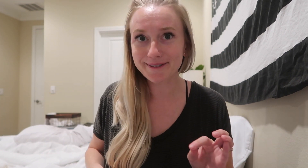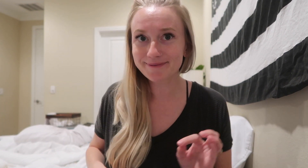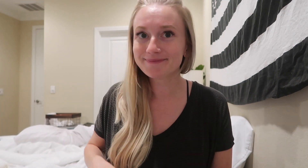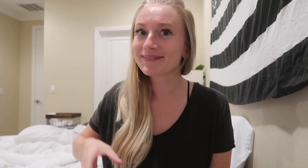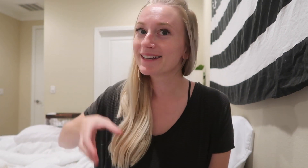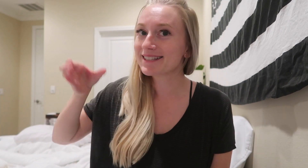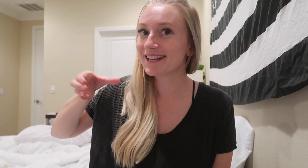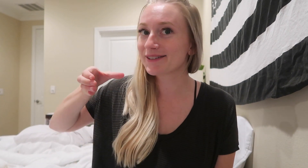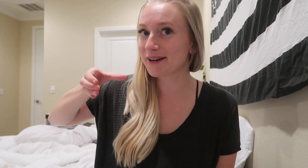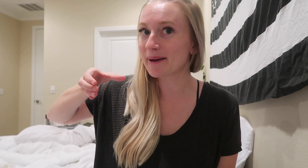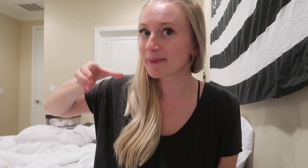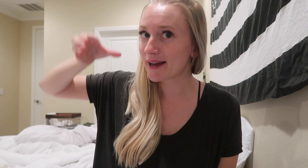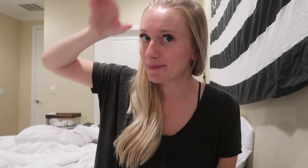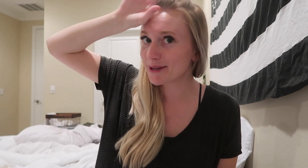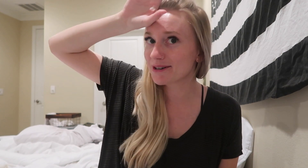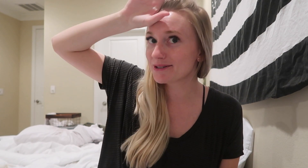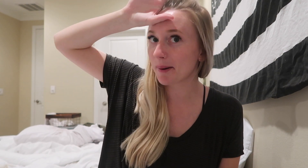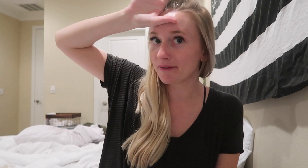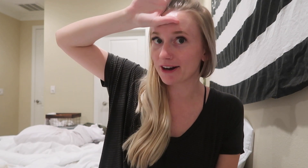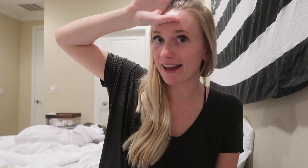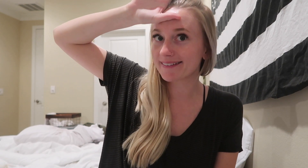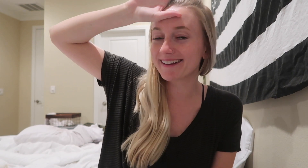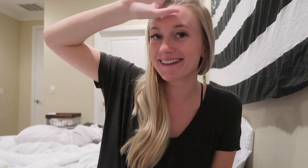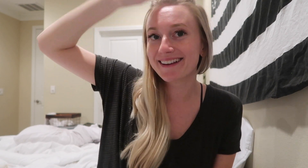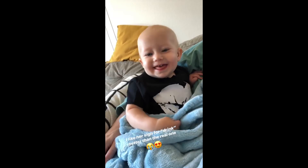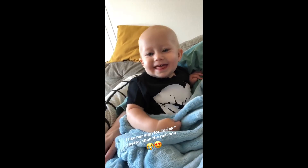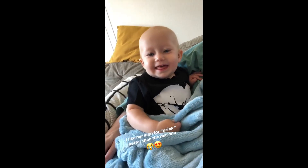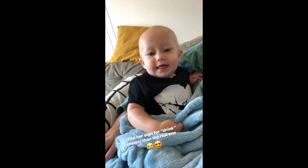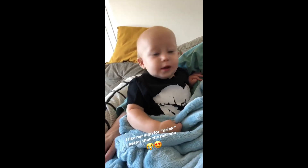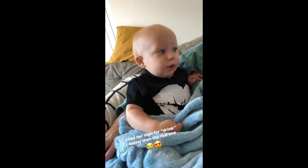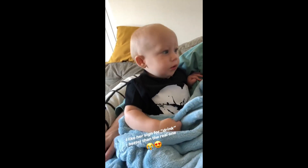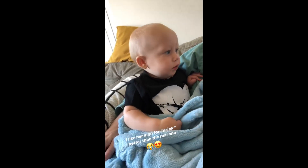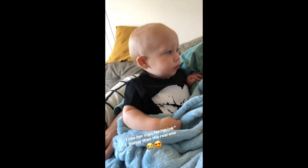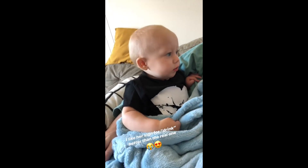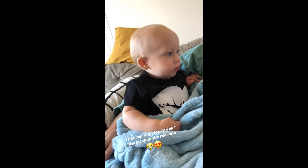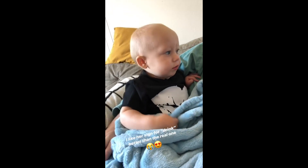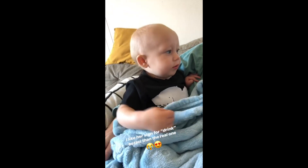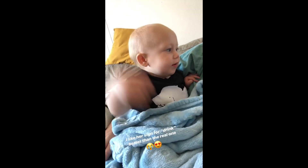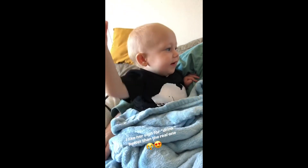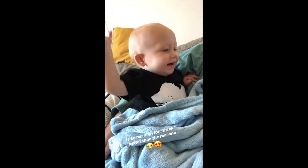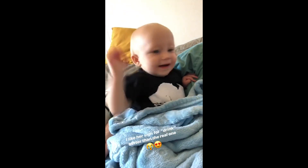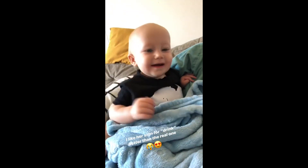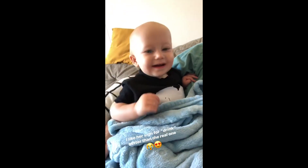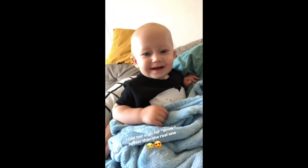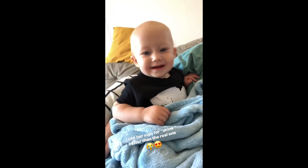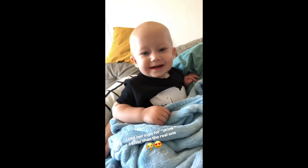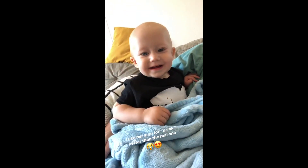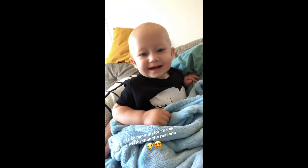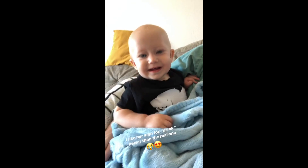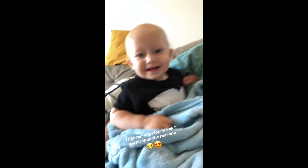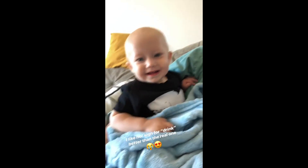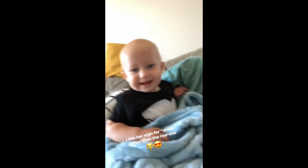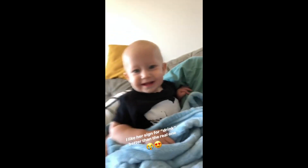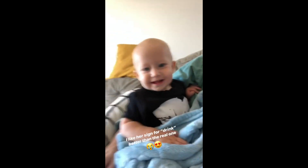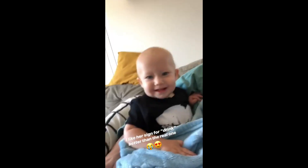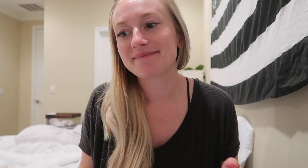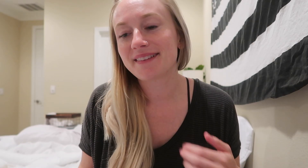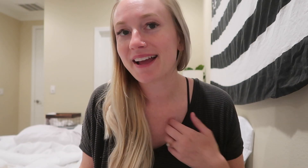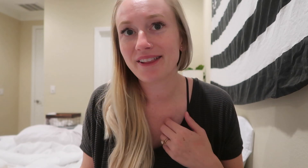Willow takes her cup and puts it on top of her head. Say drink. Drink. Good job. I love